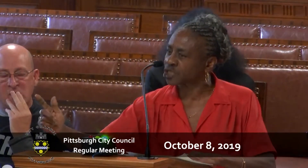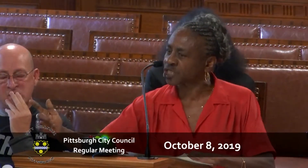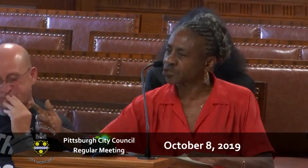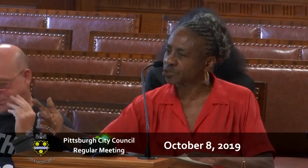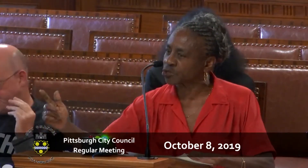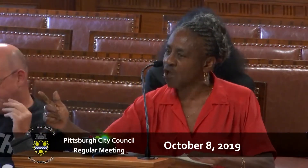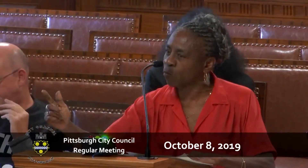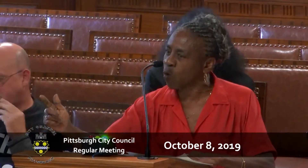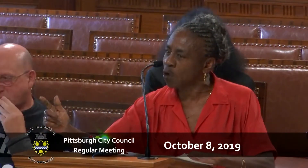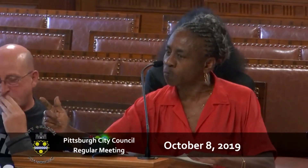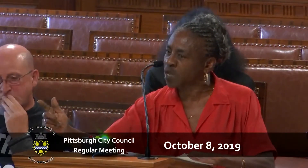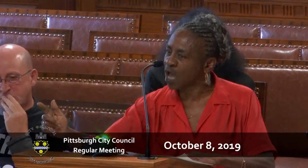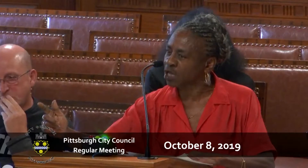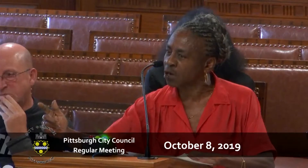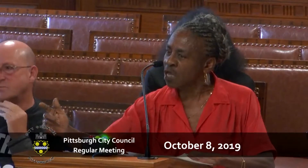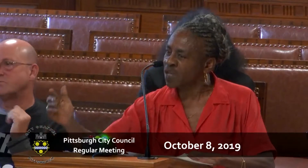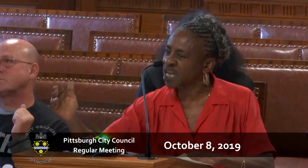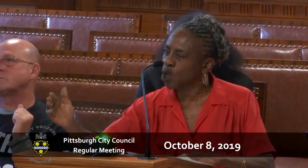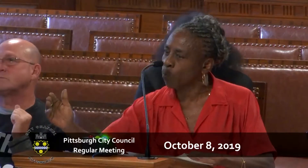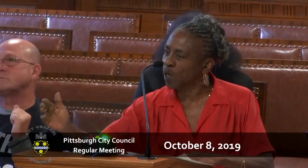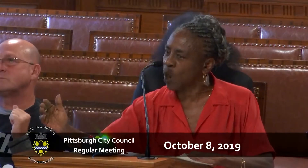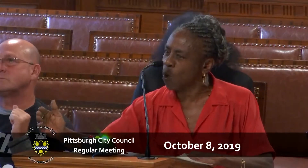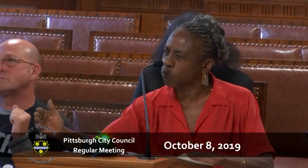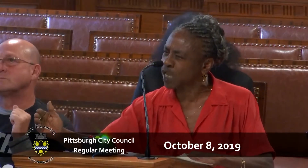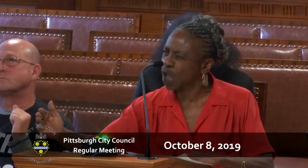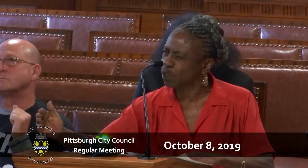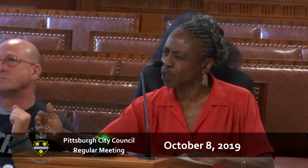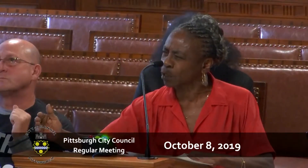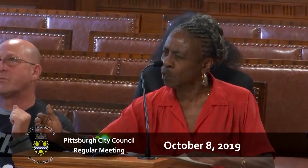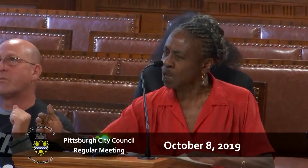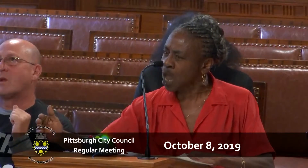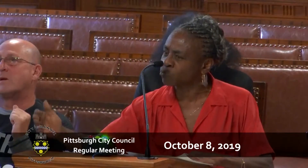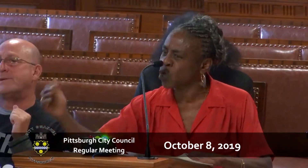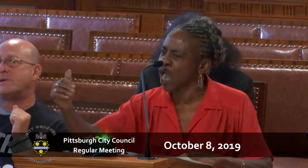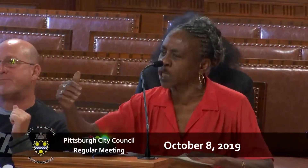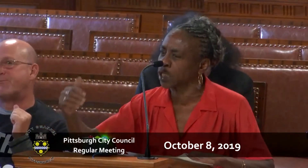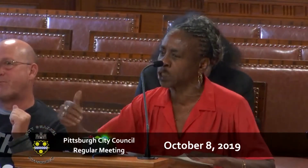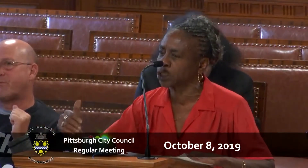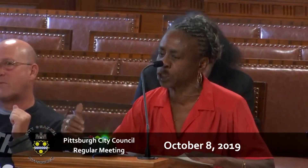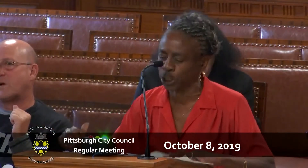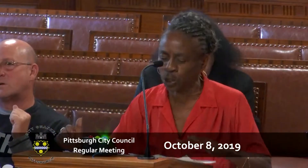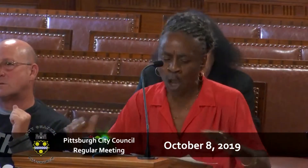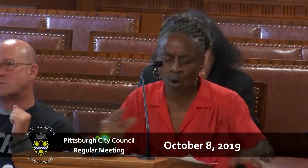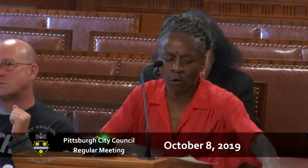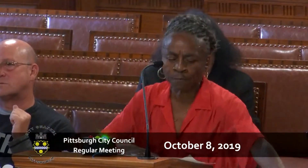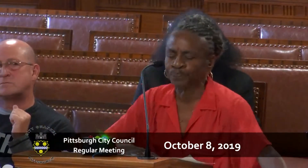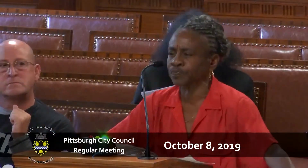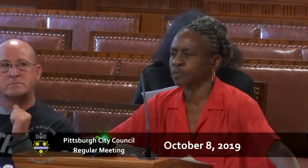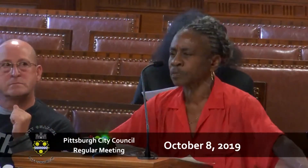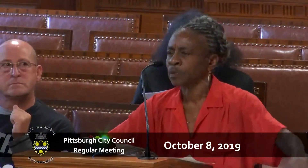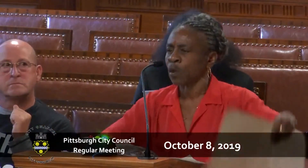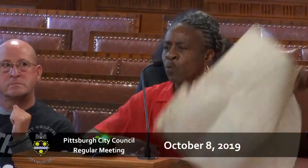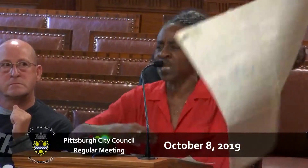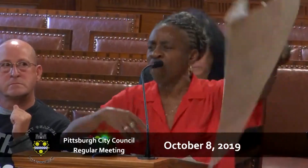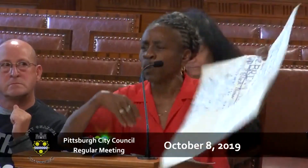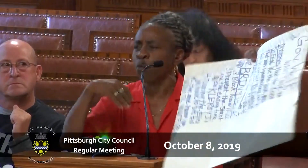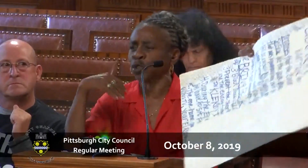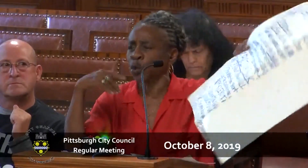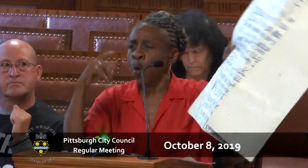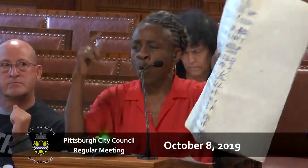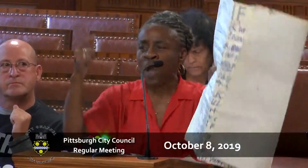that their sisters are not welcome down here, that they don't belong down here. I'm trying to get these teachers. Look,